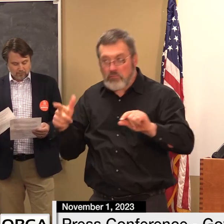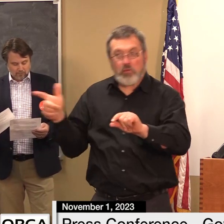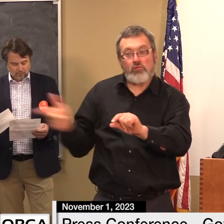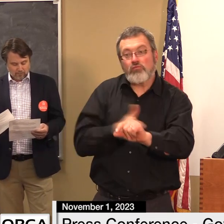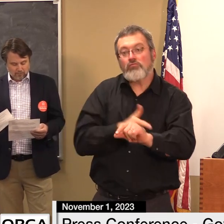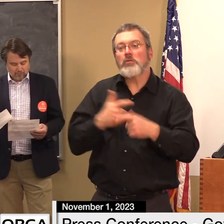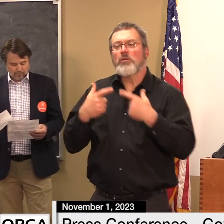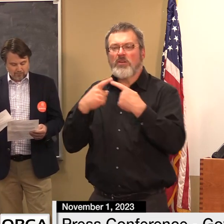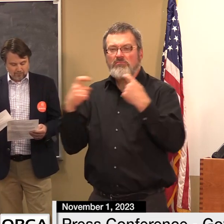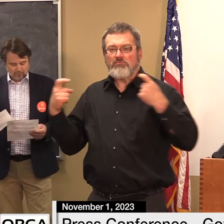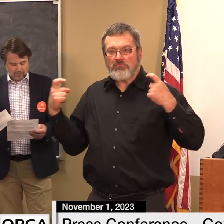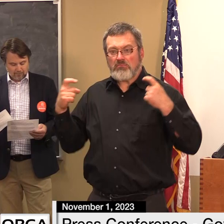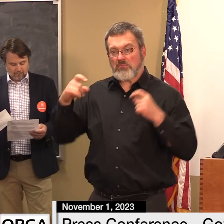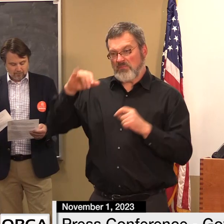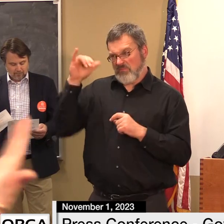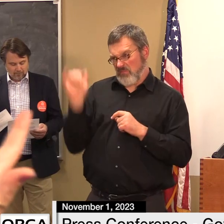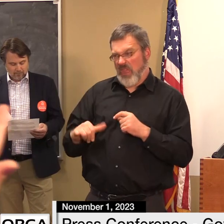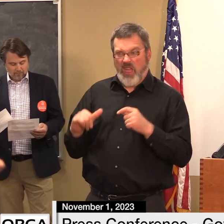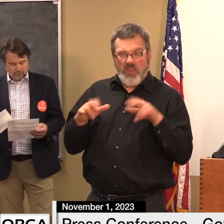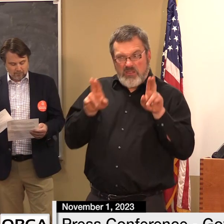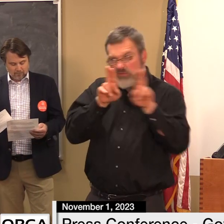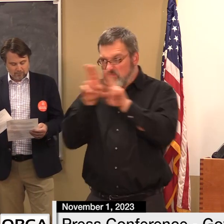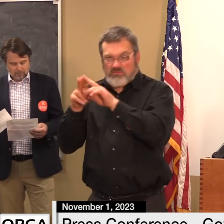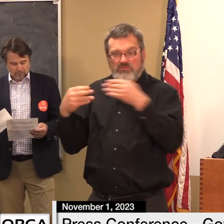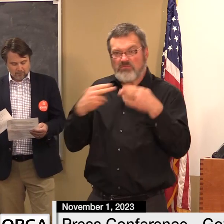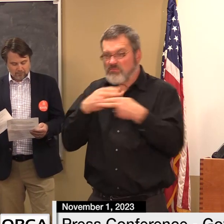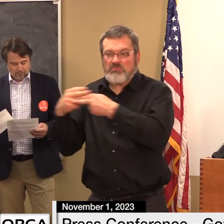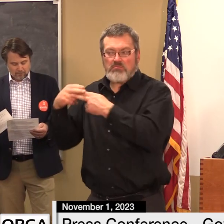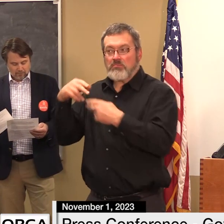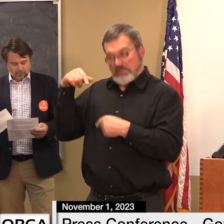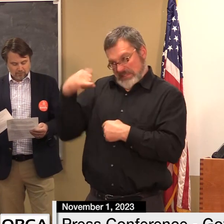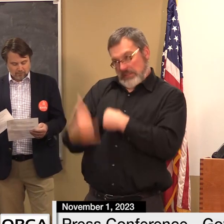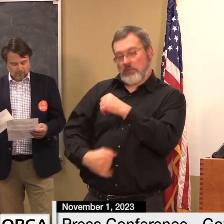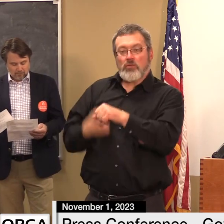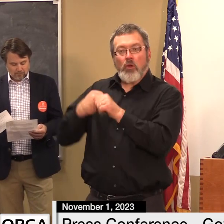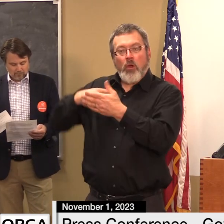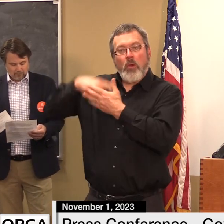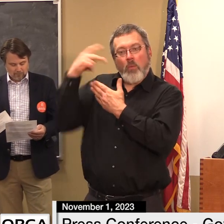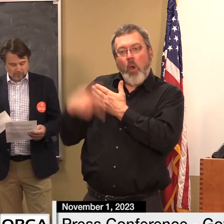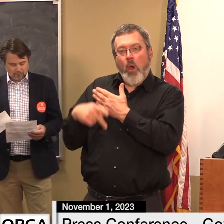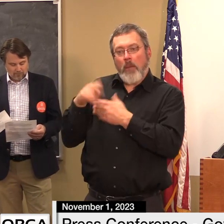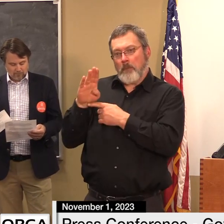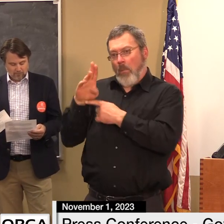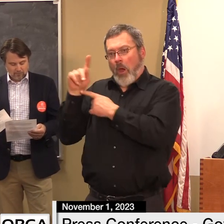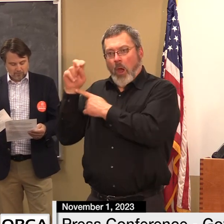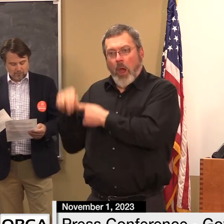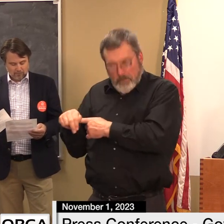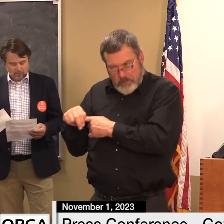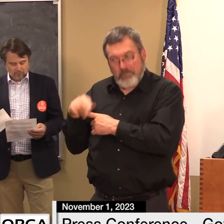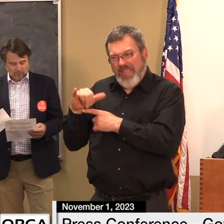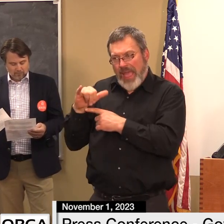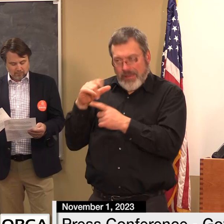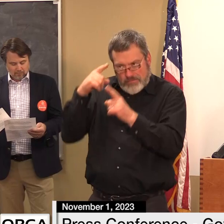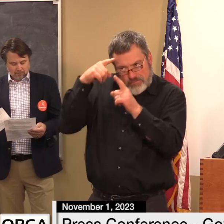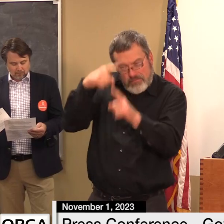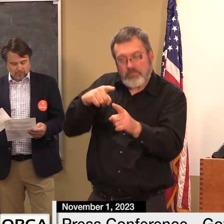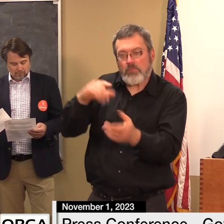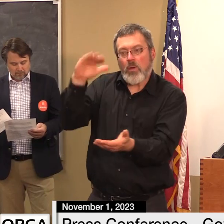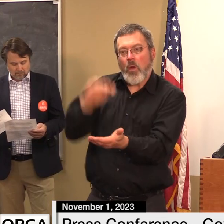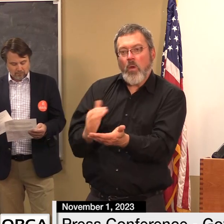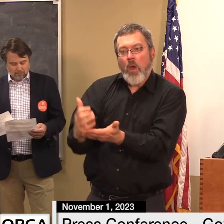about Button Up this year is Efficiency Vermont for low and moderate income Vermonters has increased the incentives to up